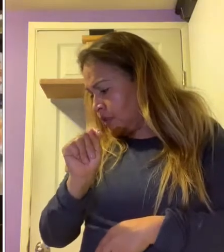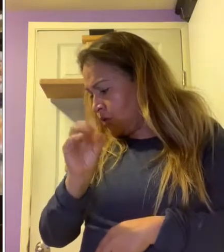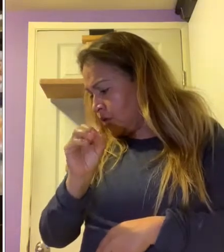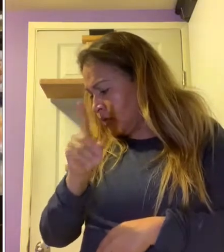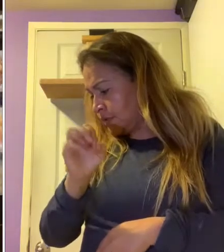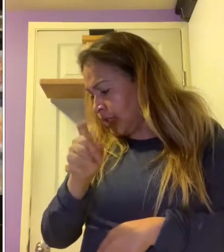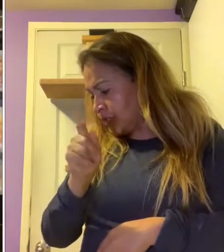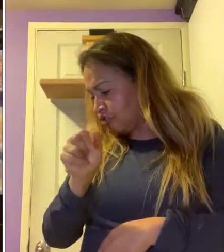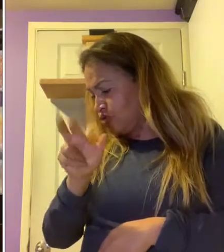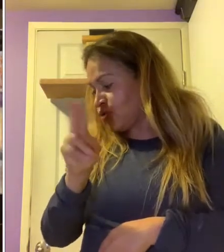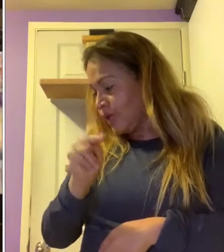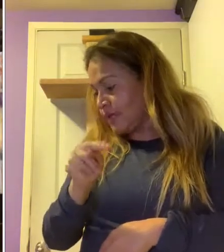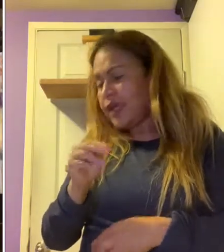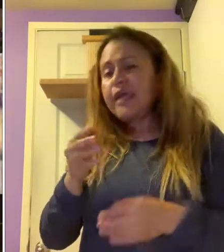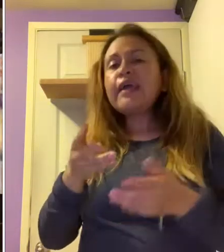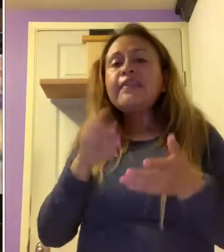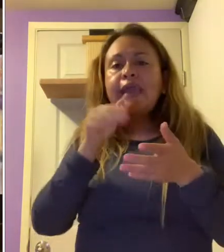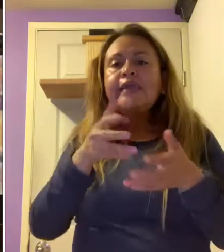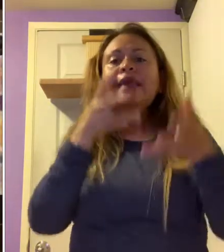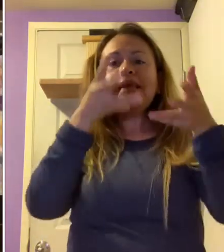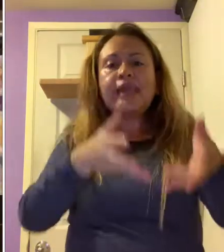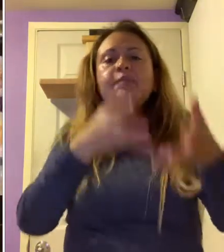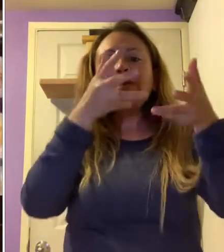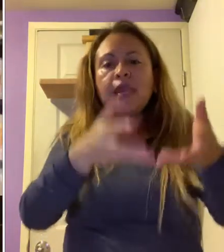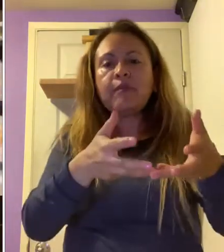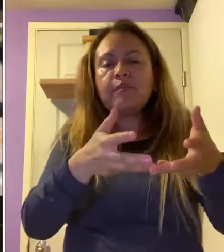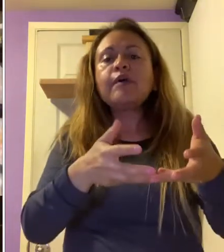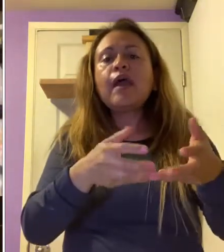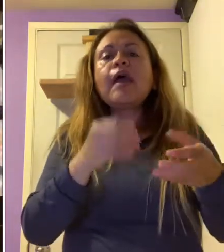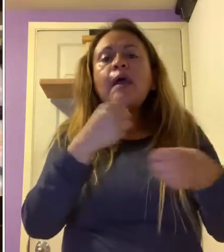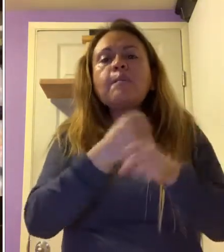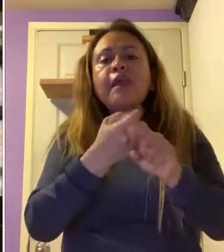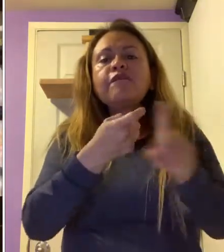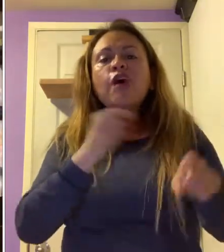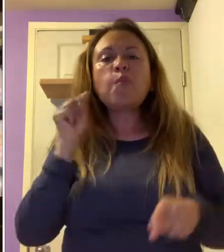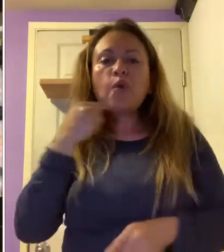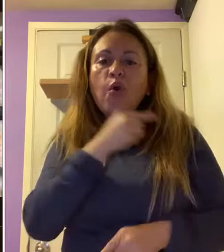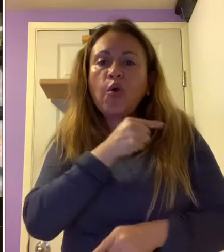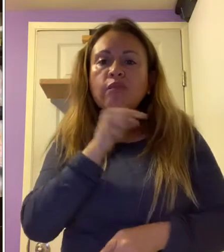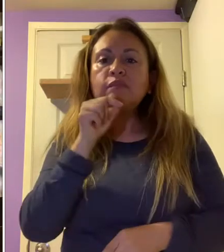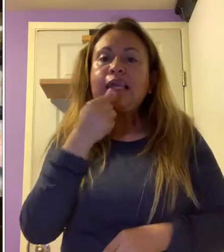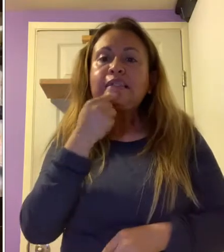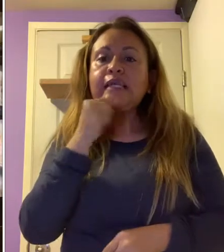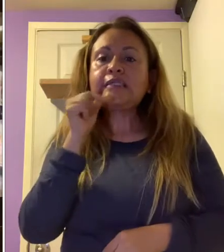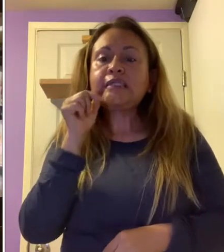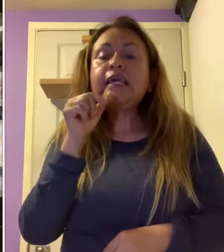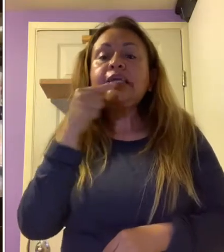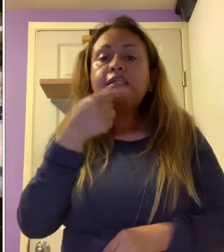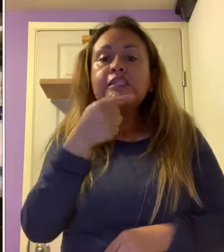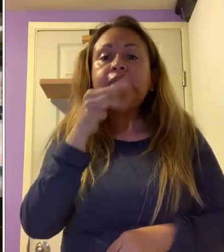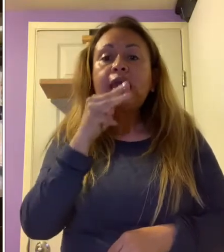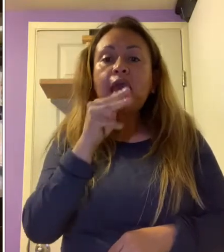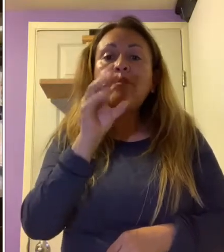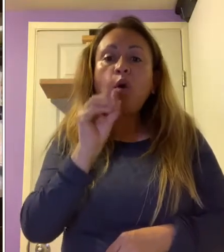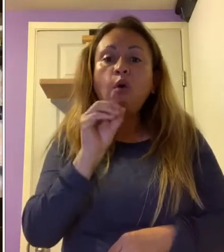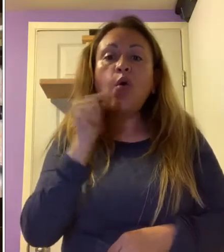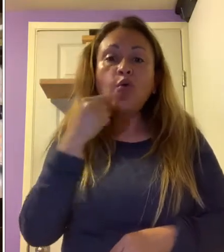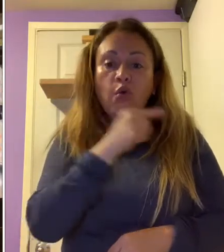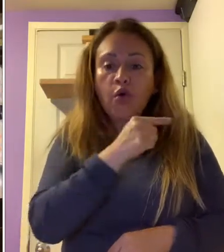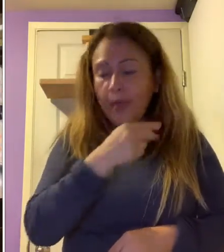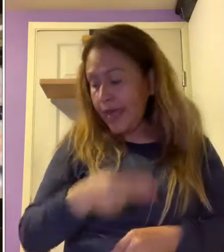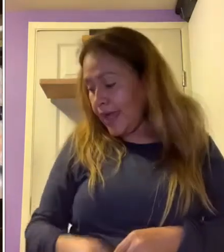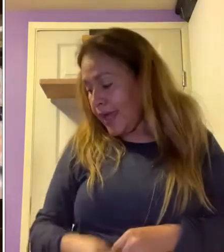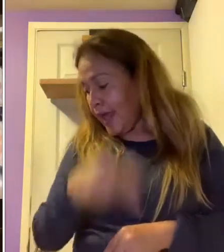It also helps the food last longer on the shelf. It can help with creamy textures, but it's made from corn. Does it say non-GMO? No, so it's